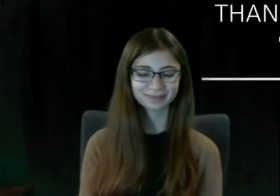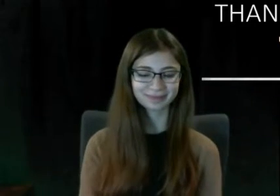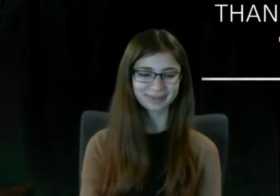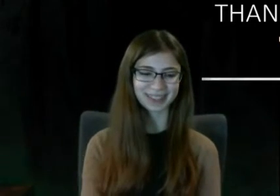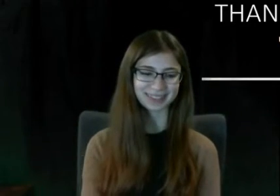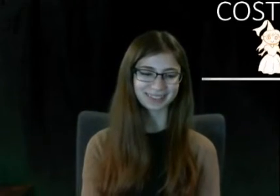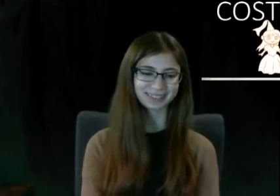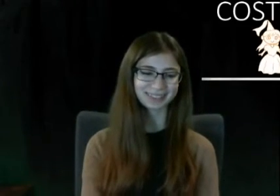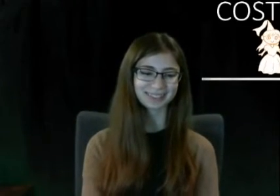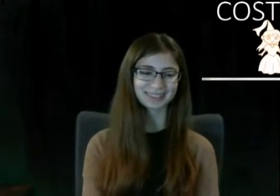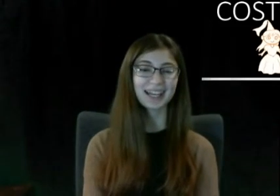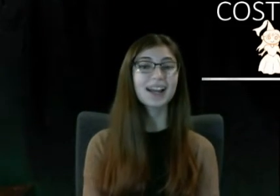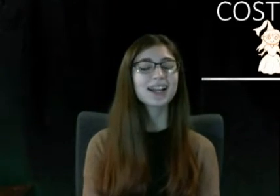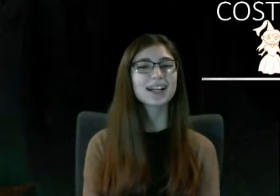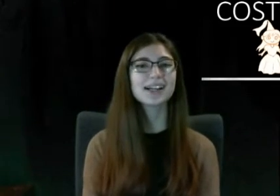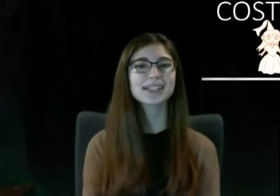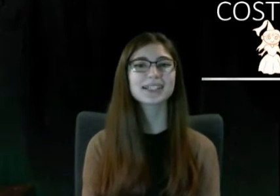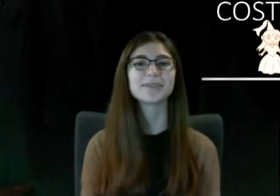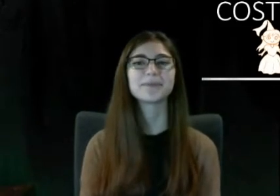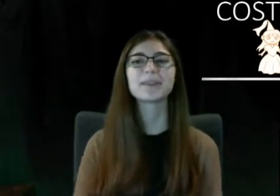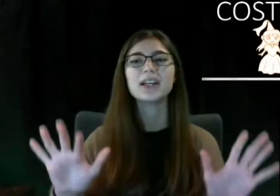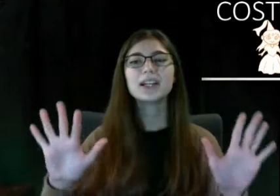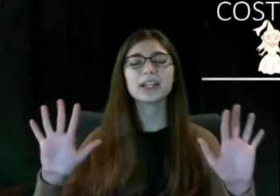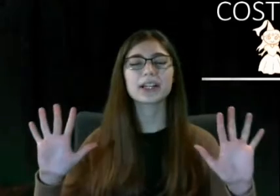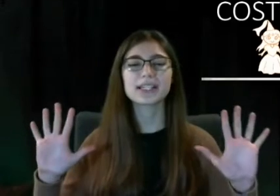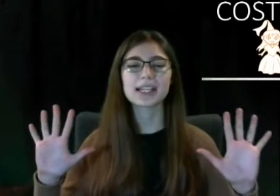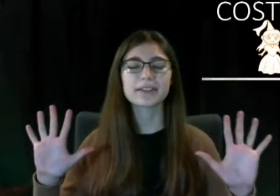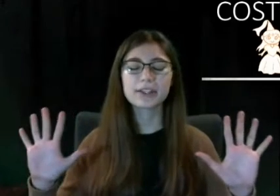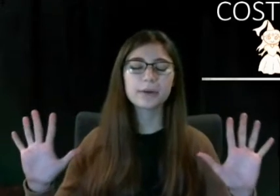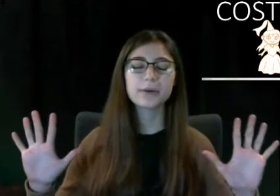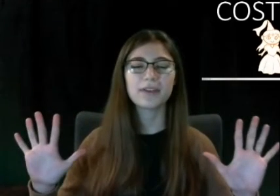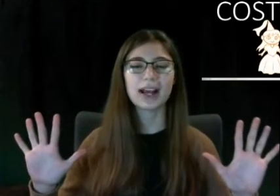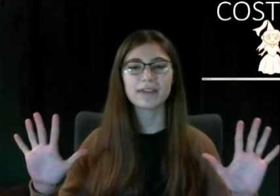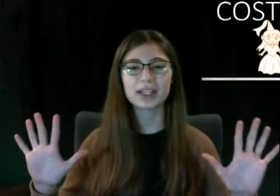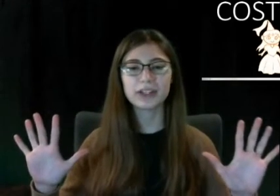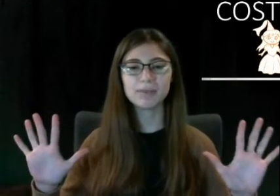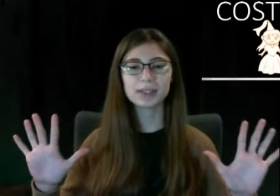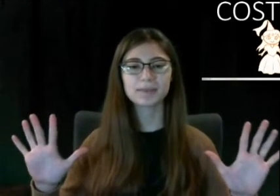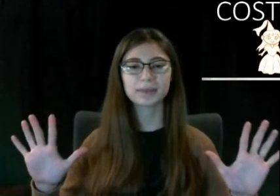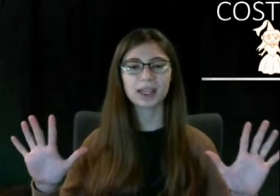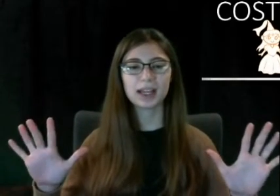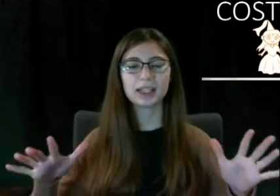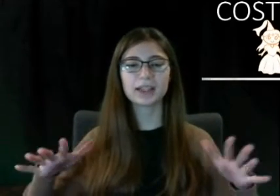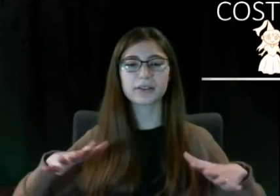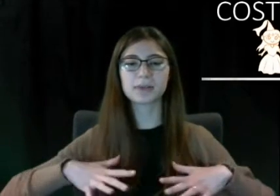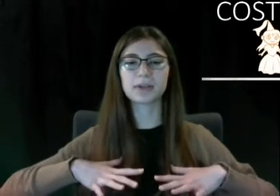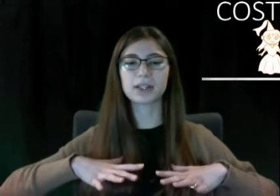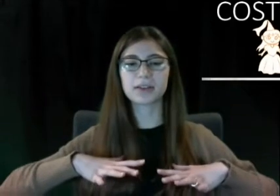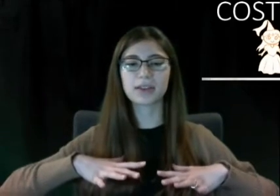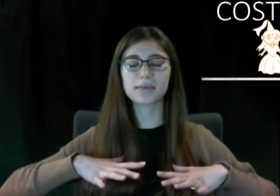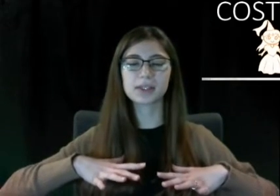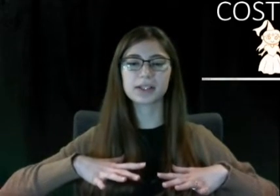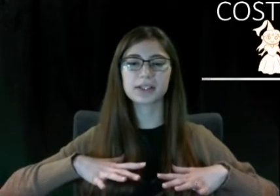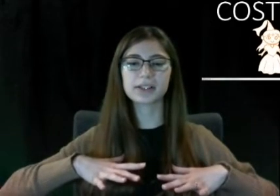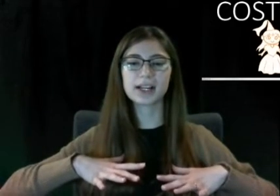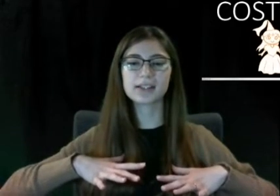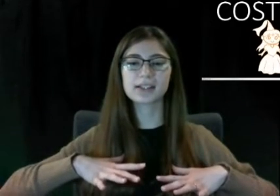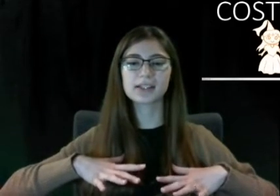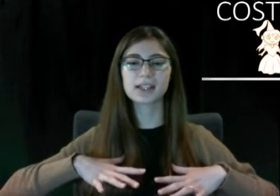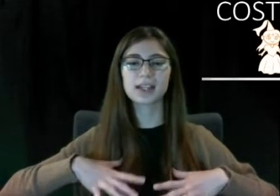Good. Costume. You're going to take 2 5 hand shapes, and you're going to put your thumbs on your chest and